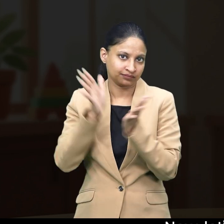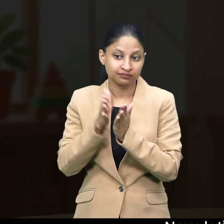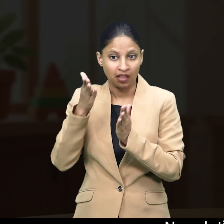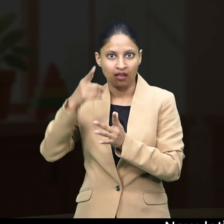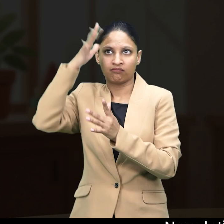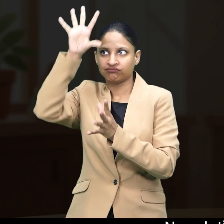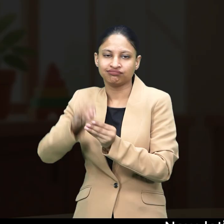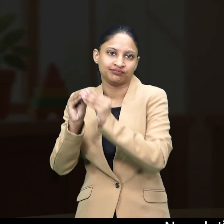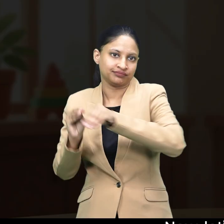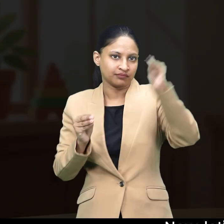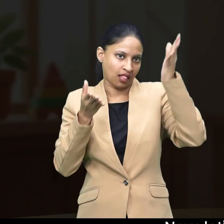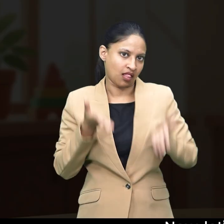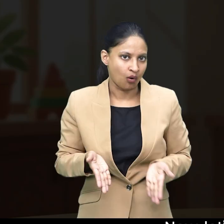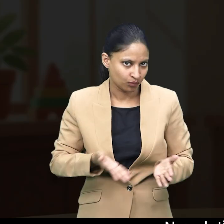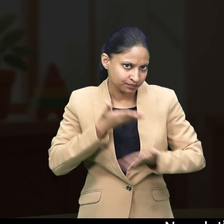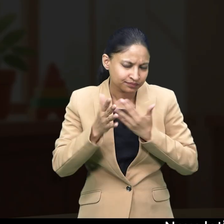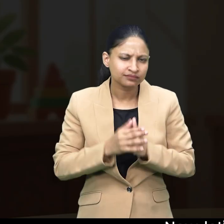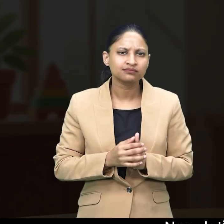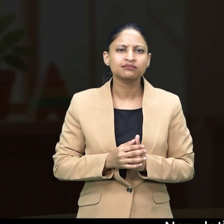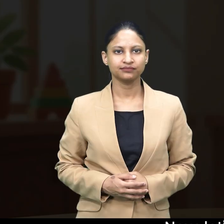Now let's try addition with carrying.